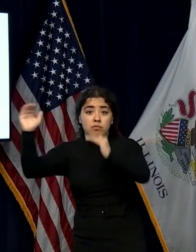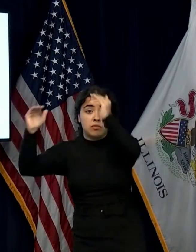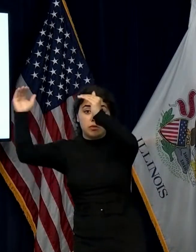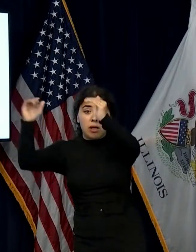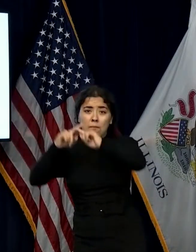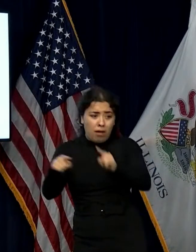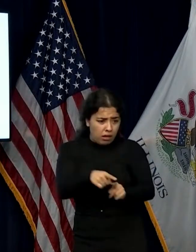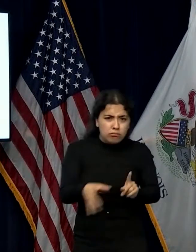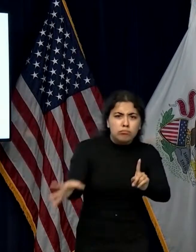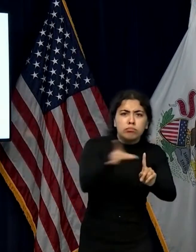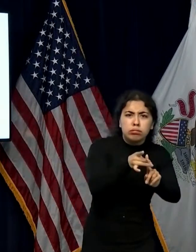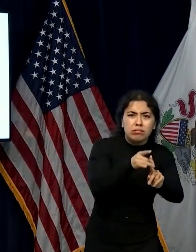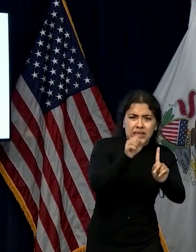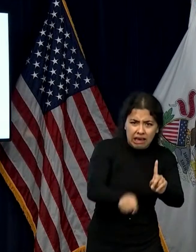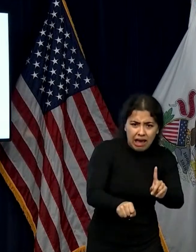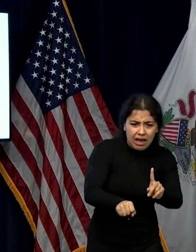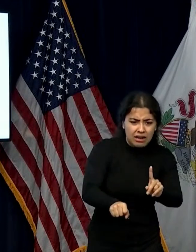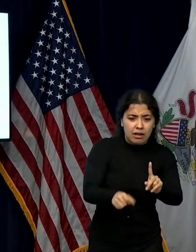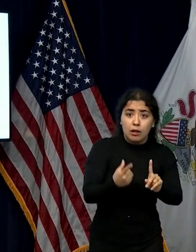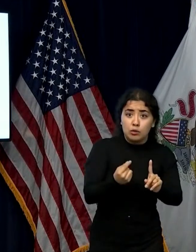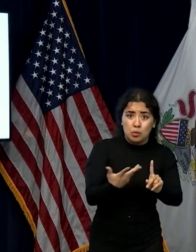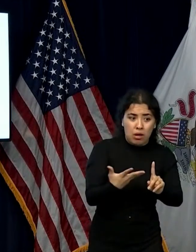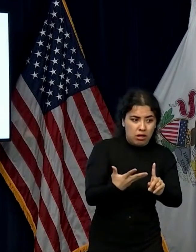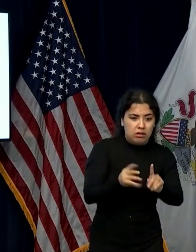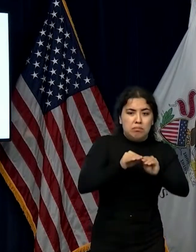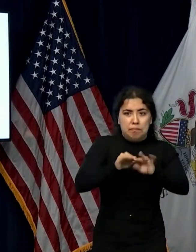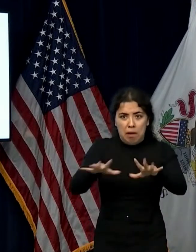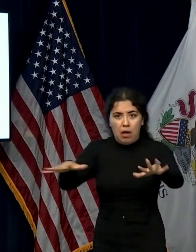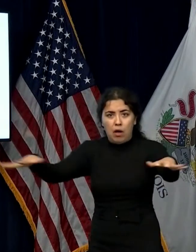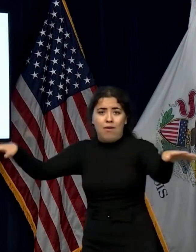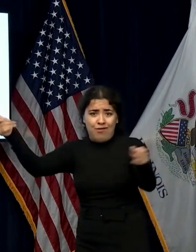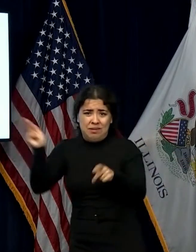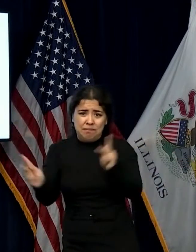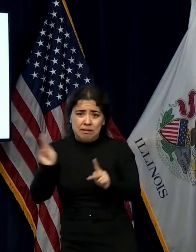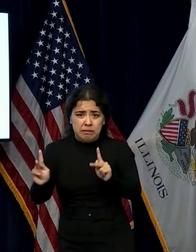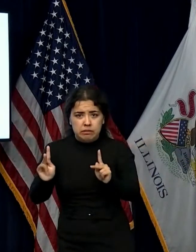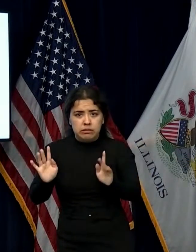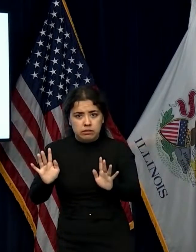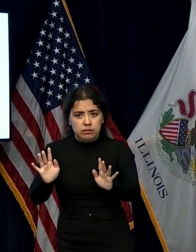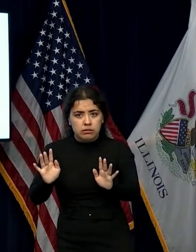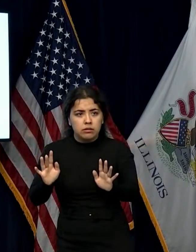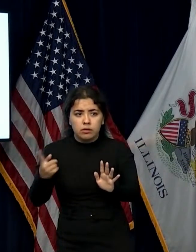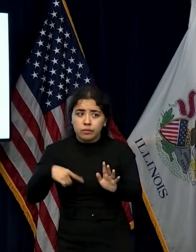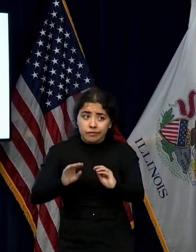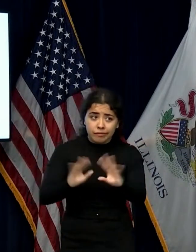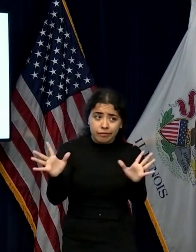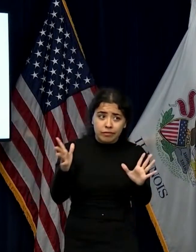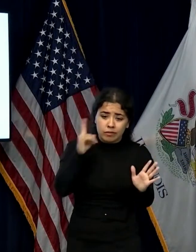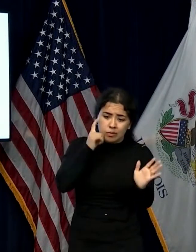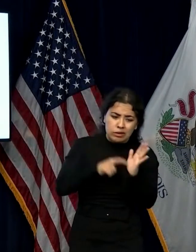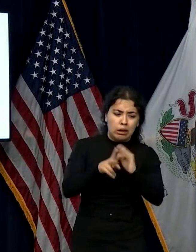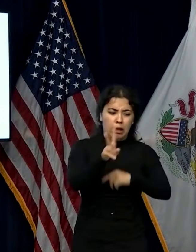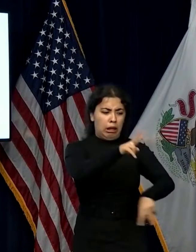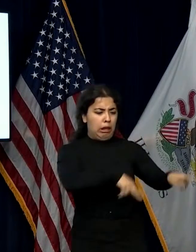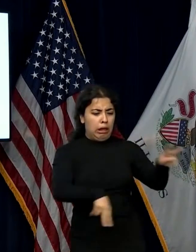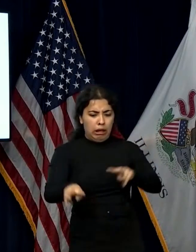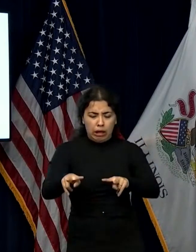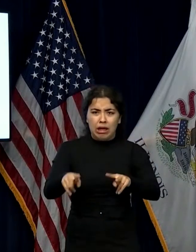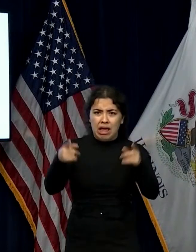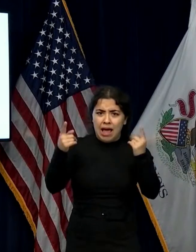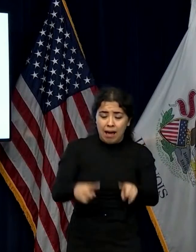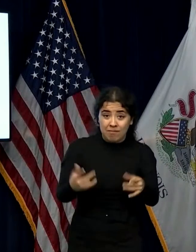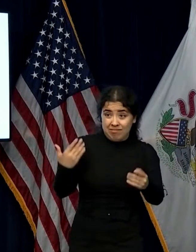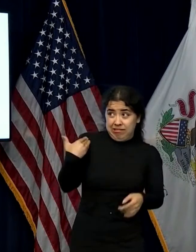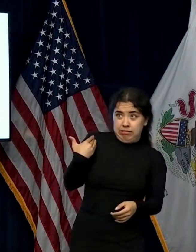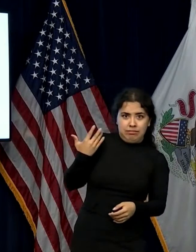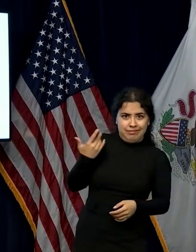get COVID-19, and they can absolutely spread it to others. We have clearly witnessed that spread this